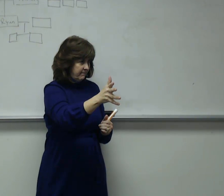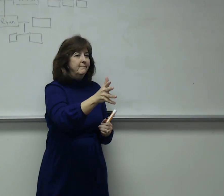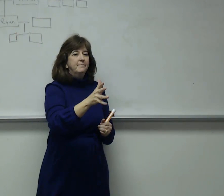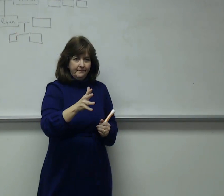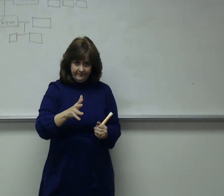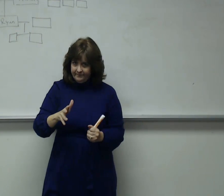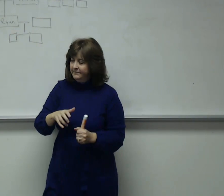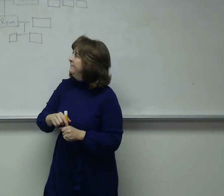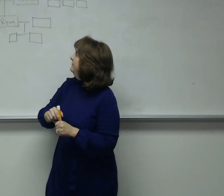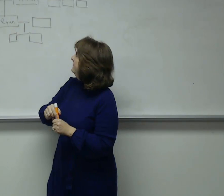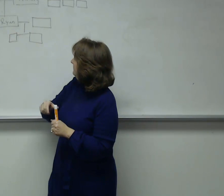Mm-hmm.